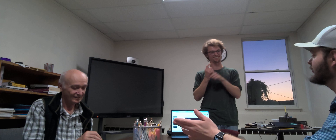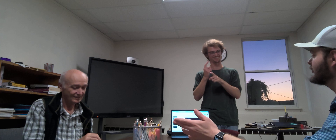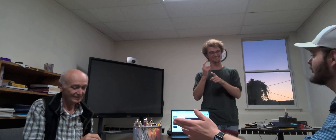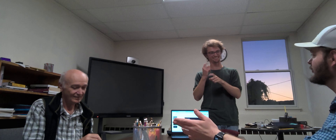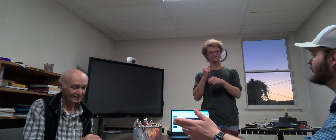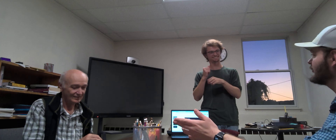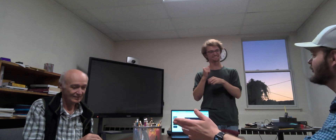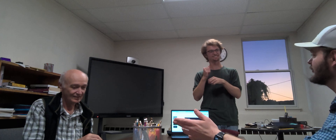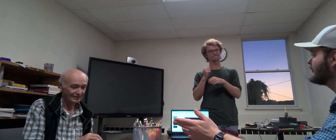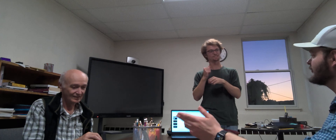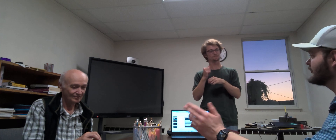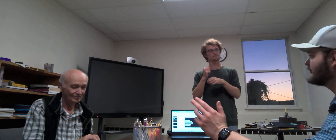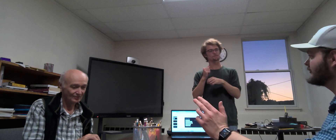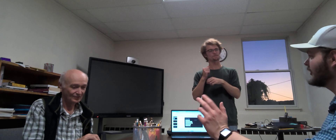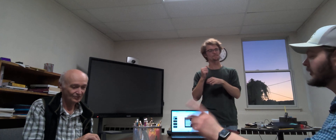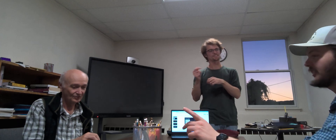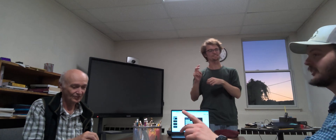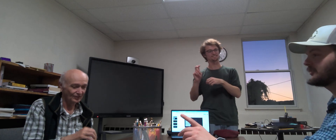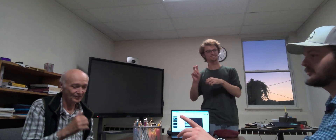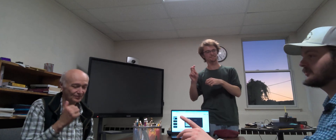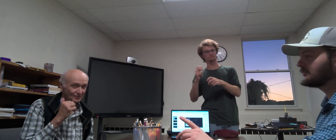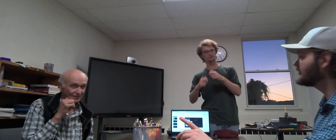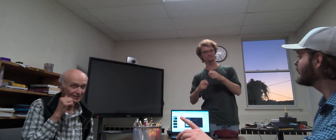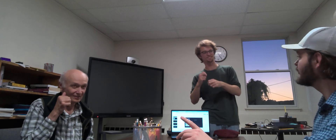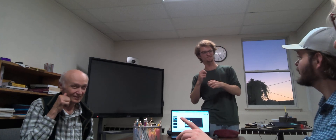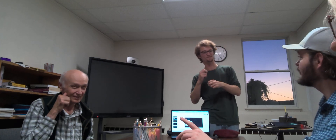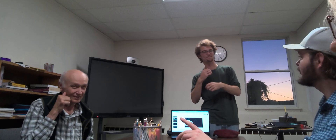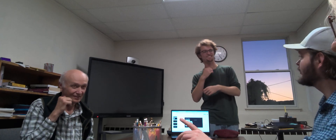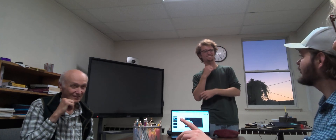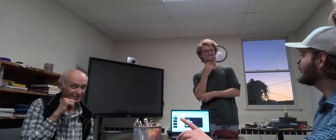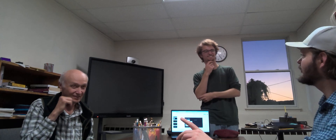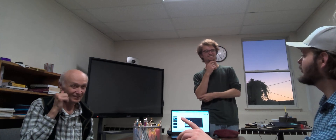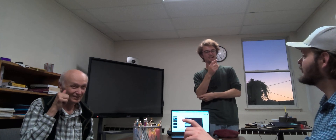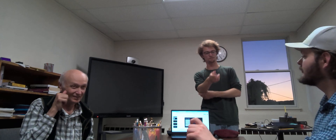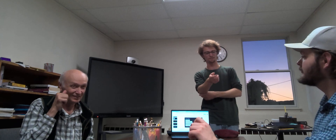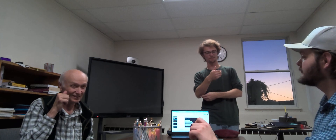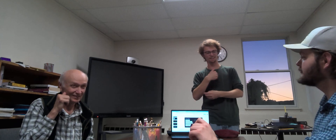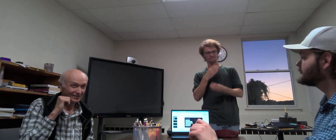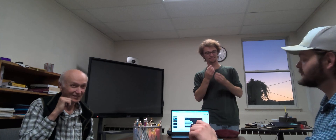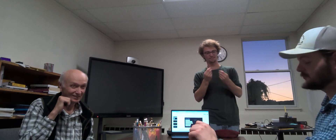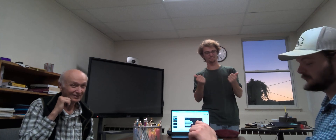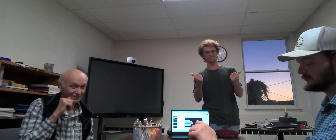Right? F-O-O-T. Okay, Yeah, yes. snake problem. And what do you have to solve it?